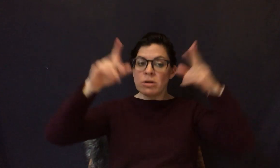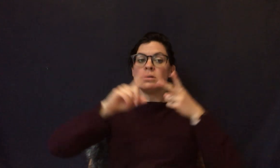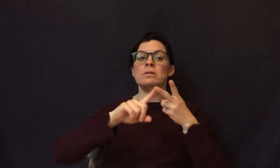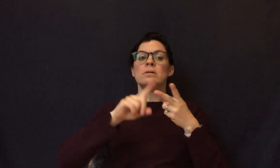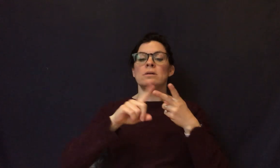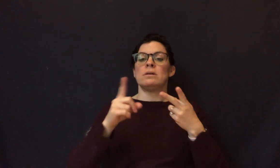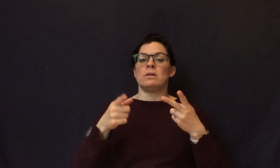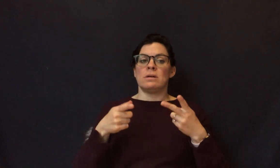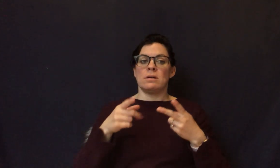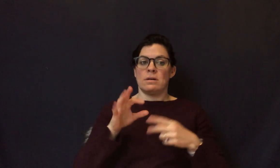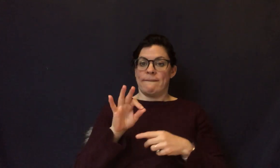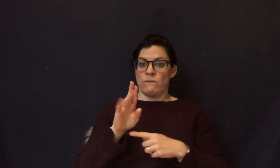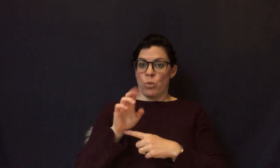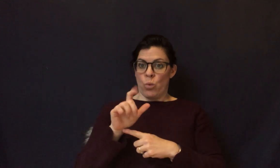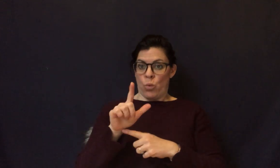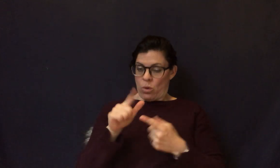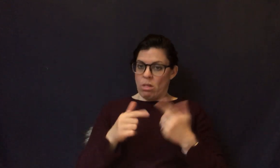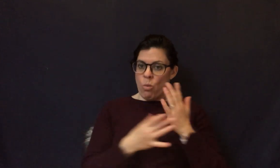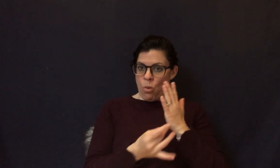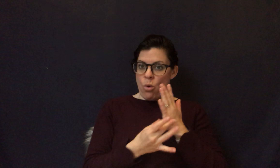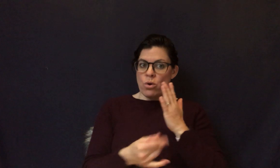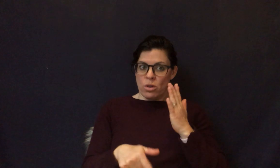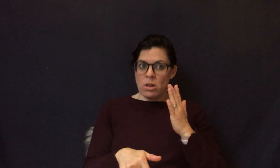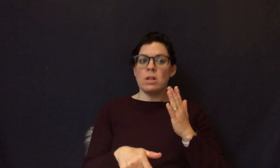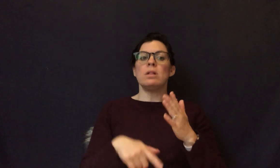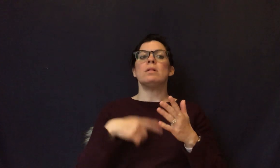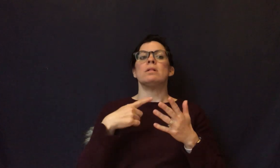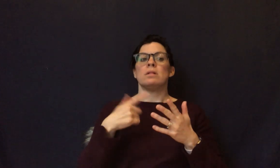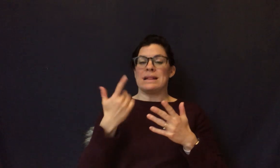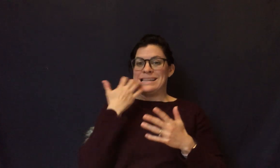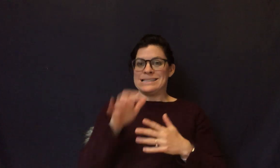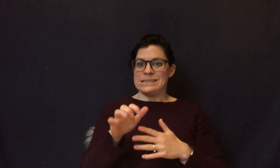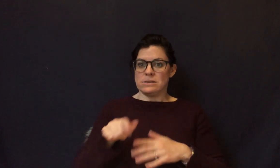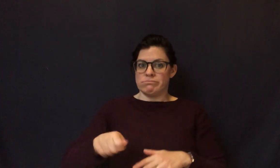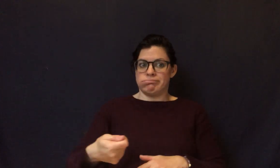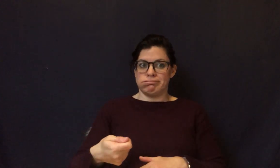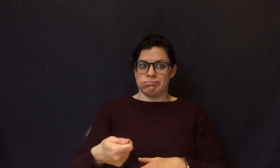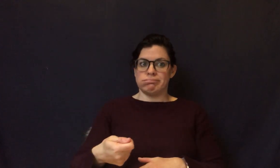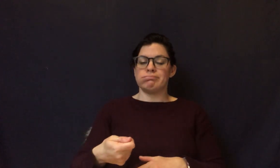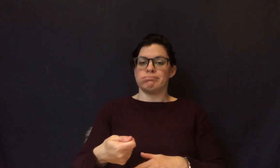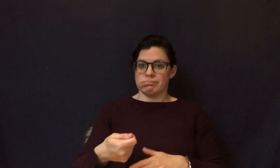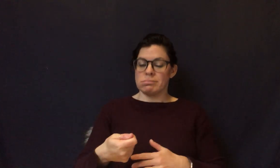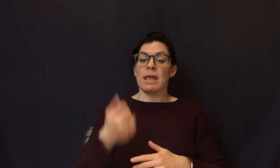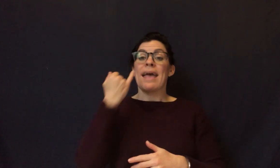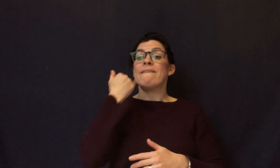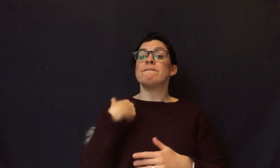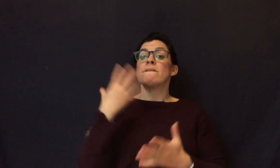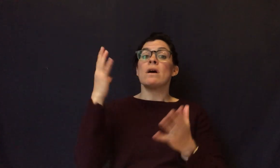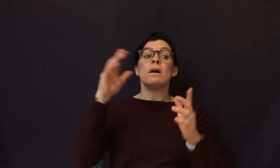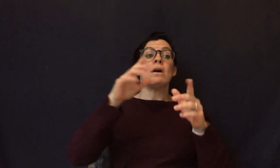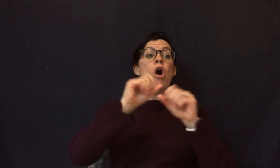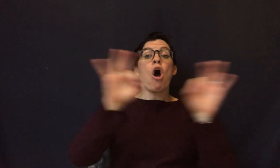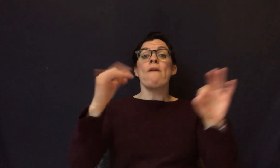components, okay, I'm gonna put the fire out. So the first thing I can do, I can turn the flame on the range off. Can I not?